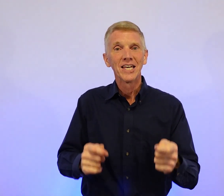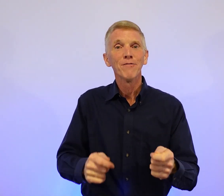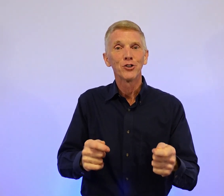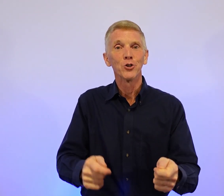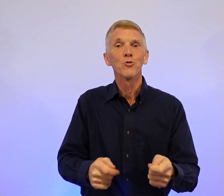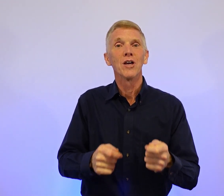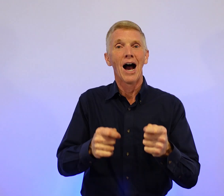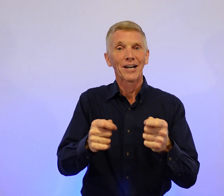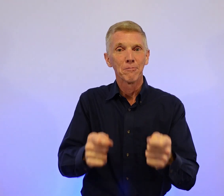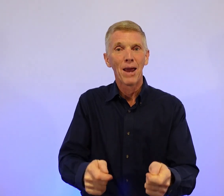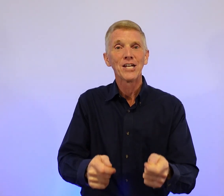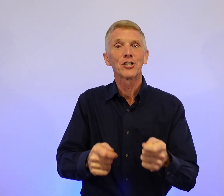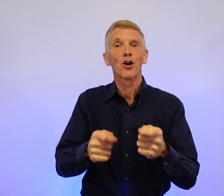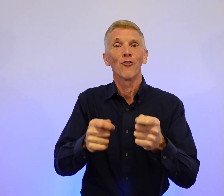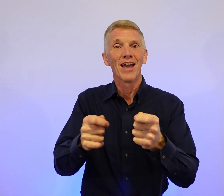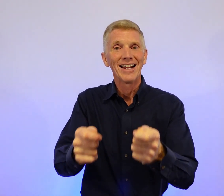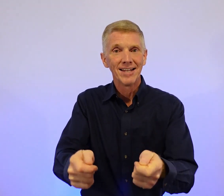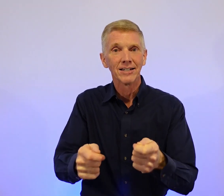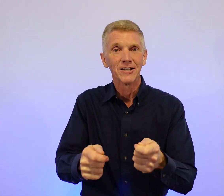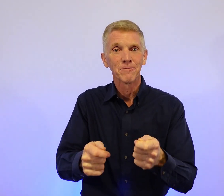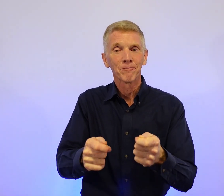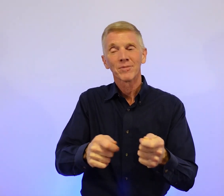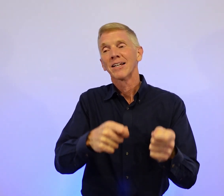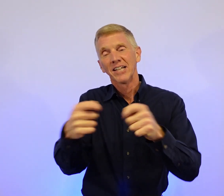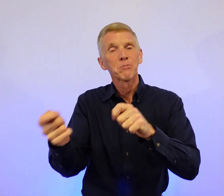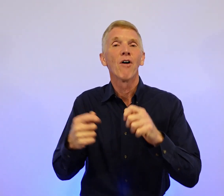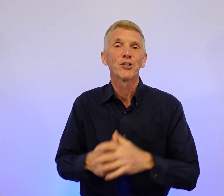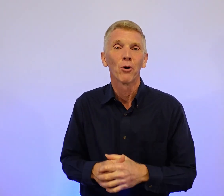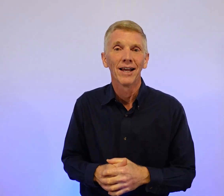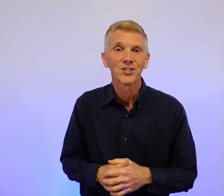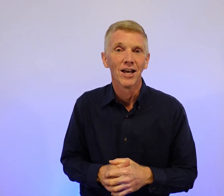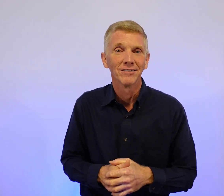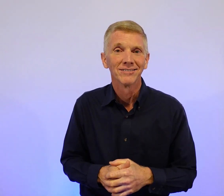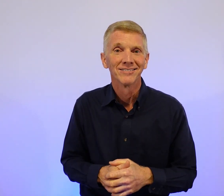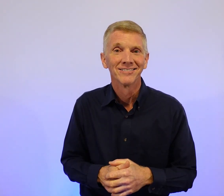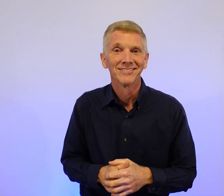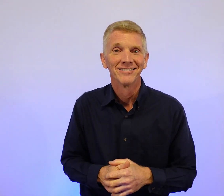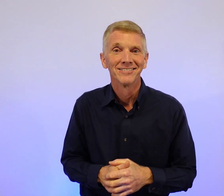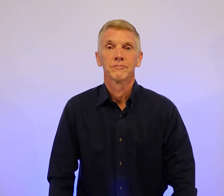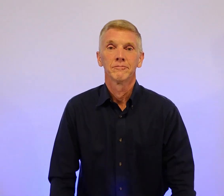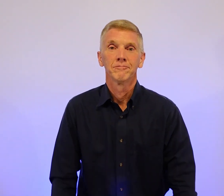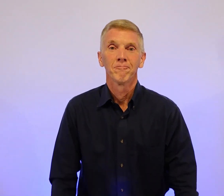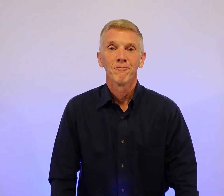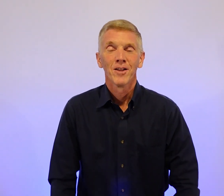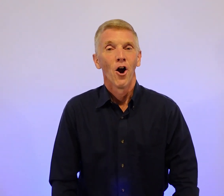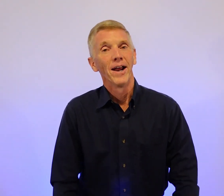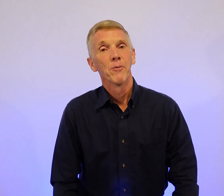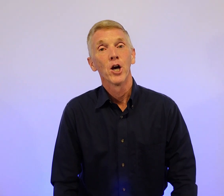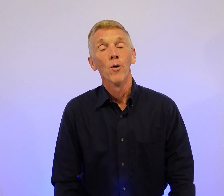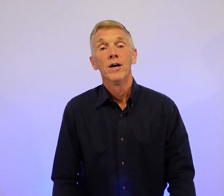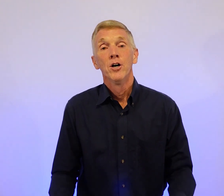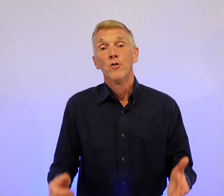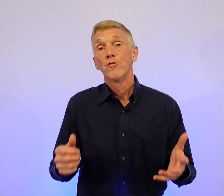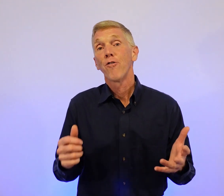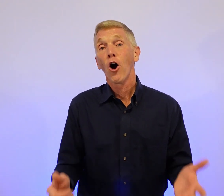gives you the occupation or the identity. Let's move on to our next set. All right, here we go.